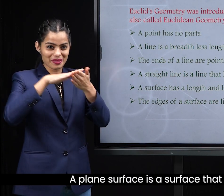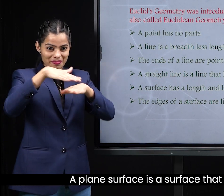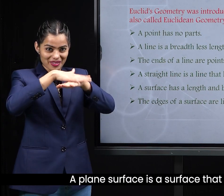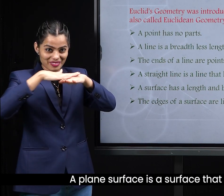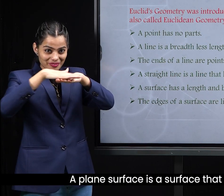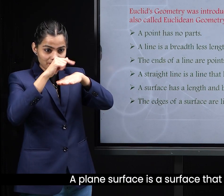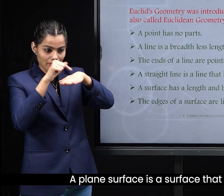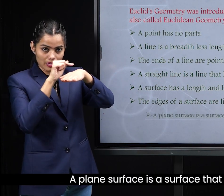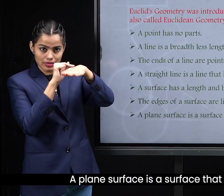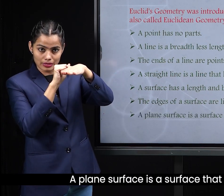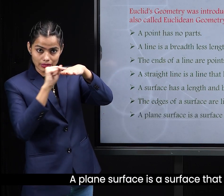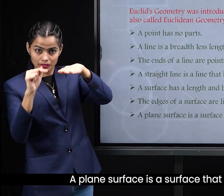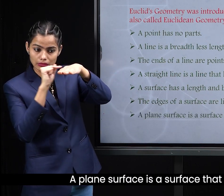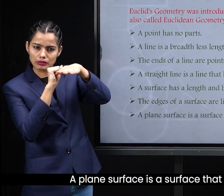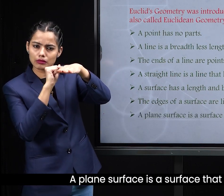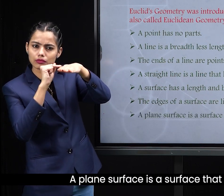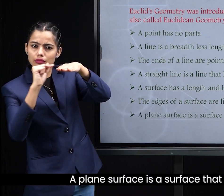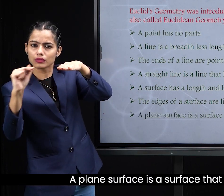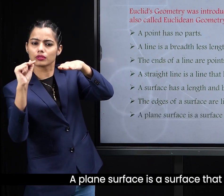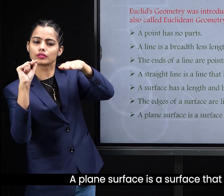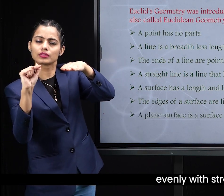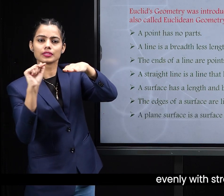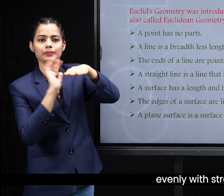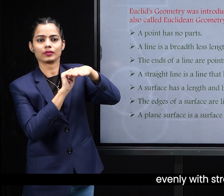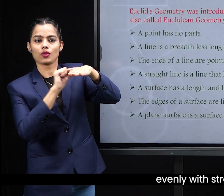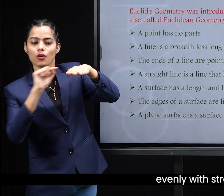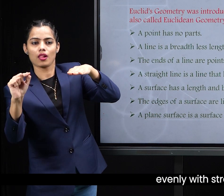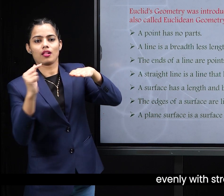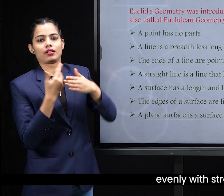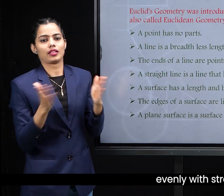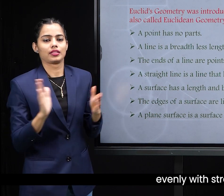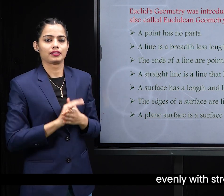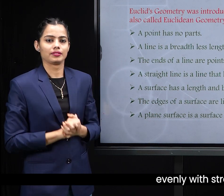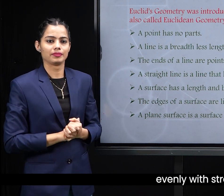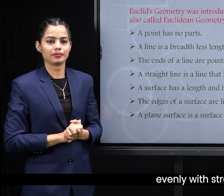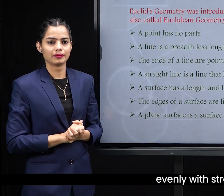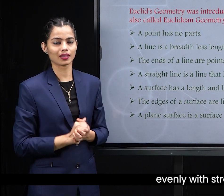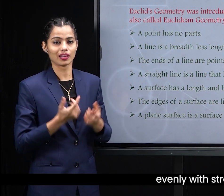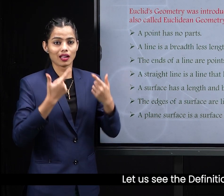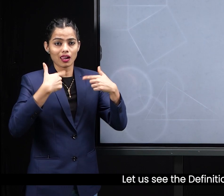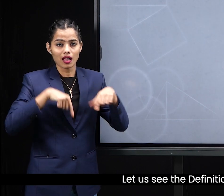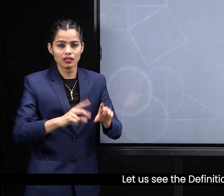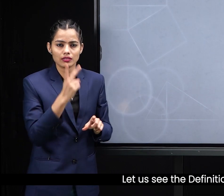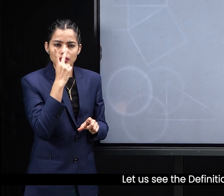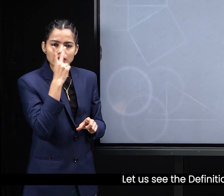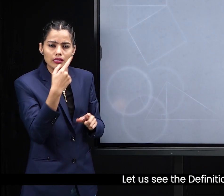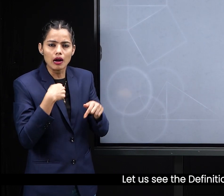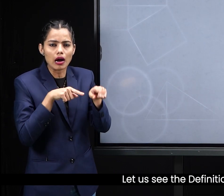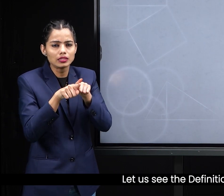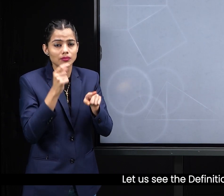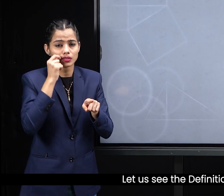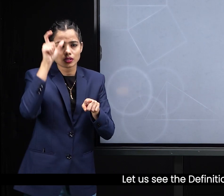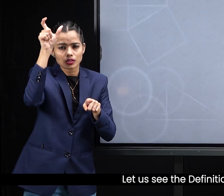A plane surface is a surface that lies evenly with straight line on it. Let us see